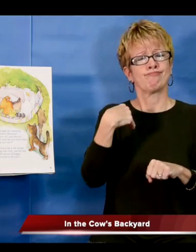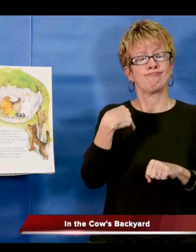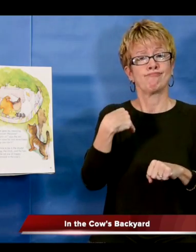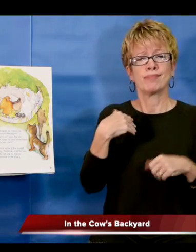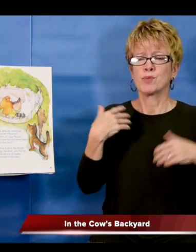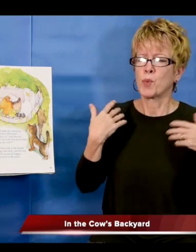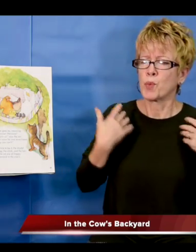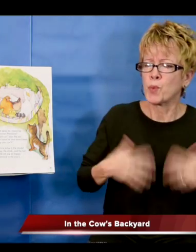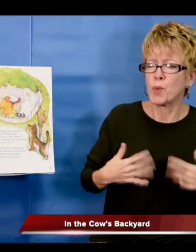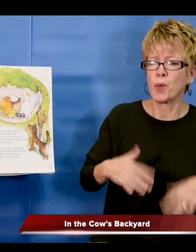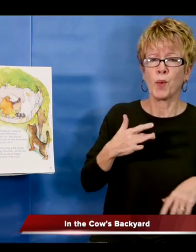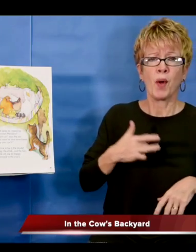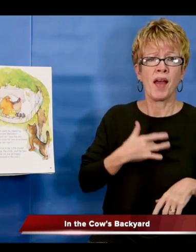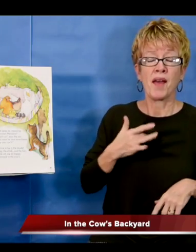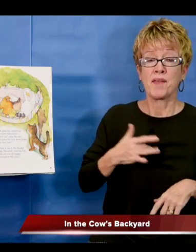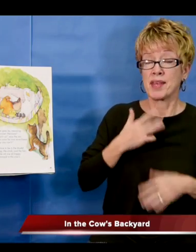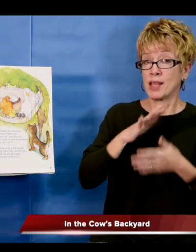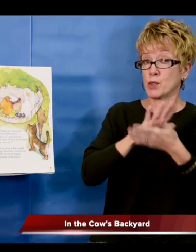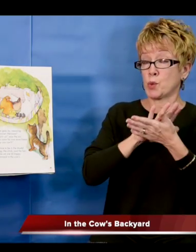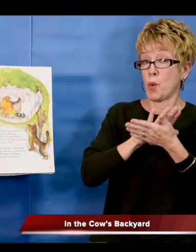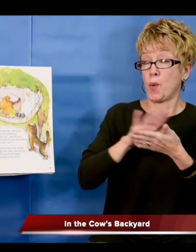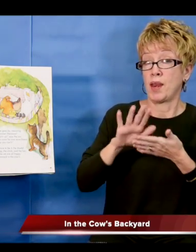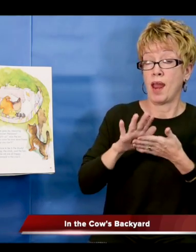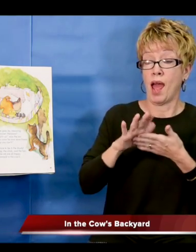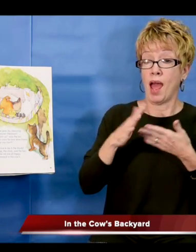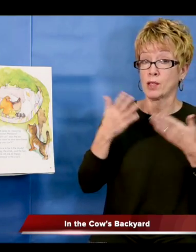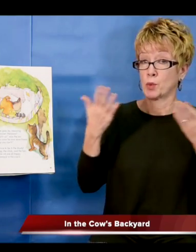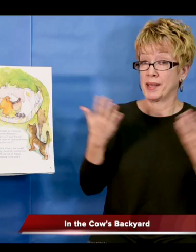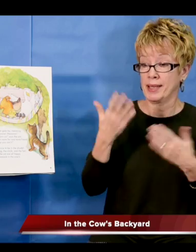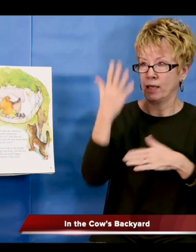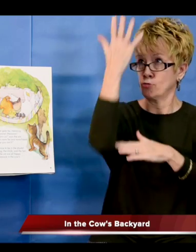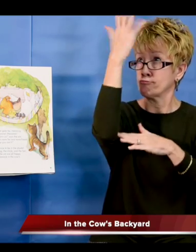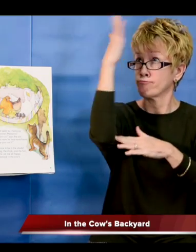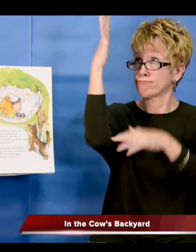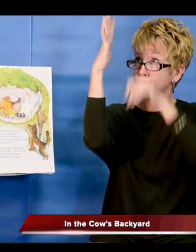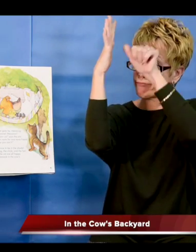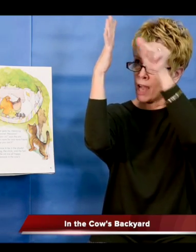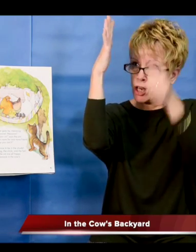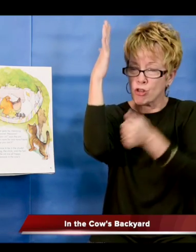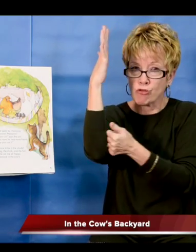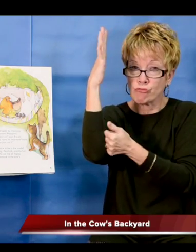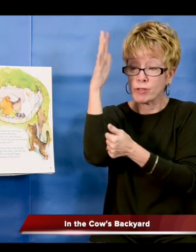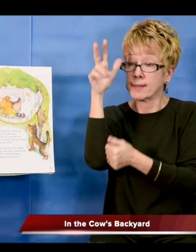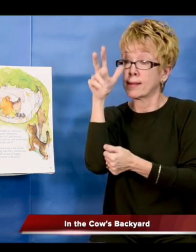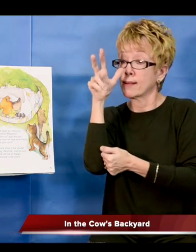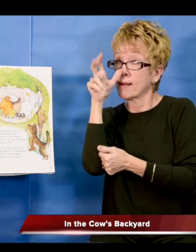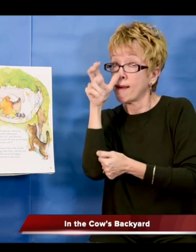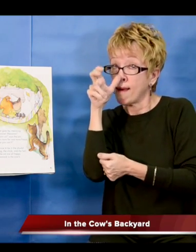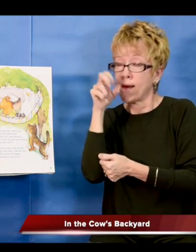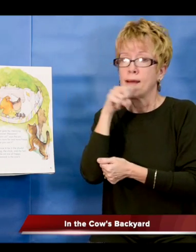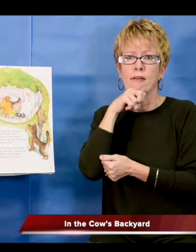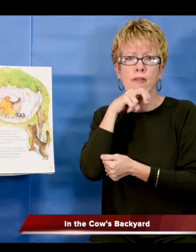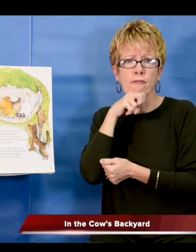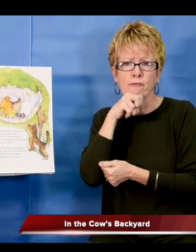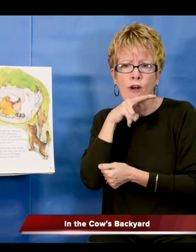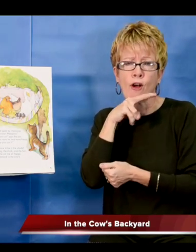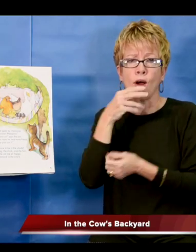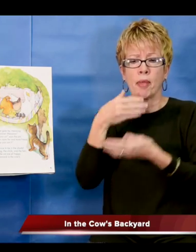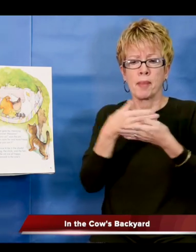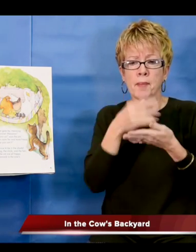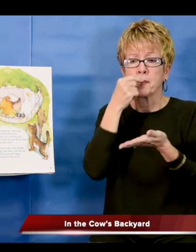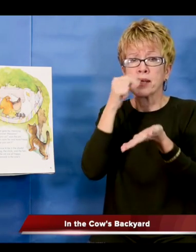My, it feels so nice to be in the shade. The ant, the frog, the